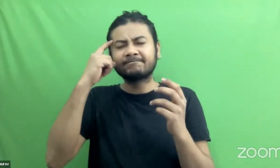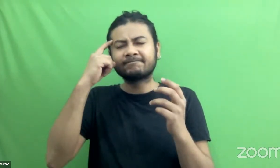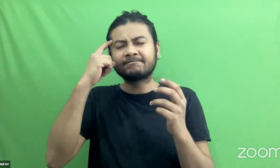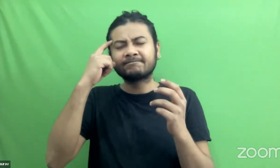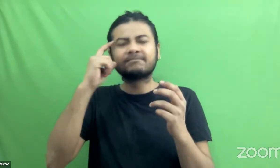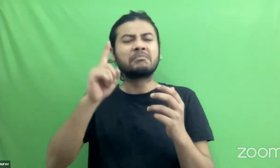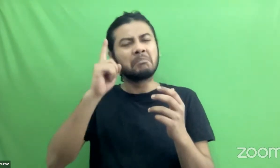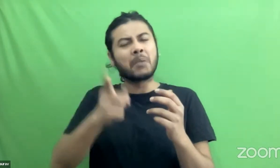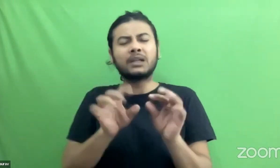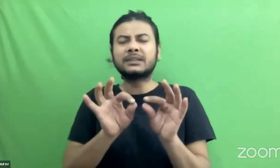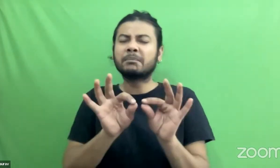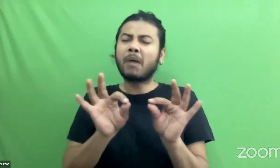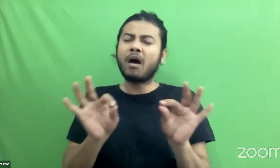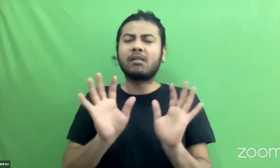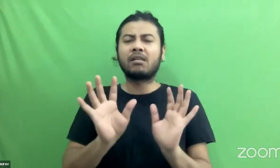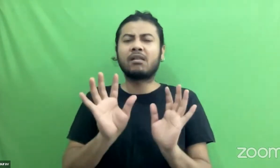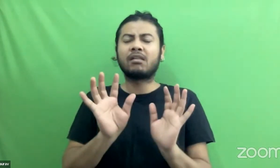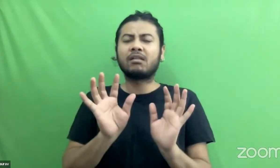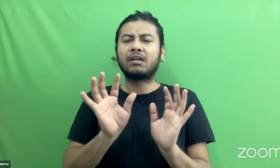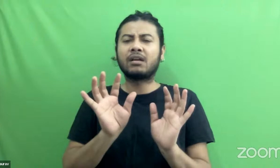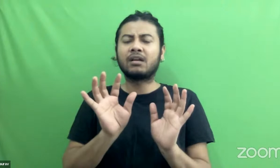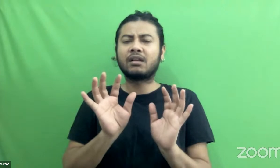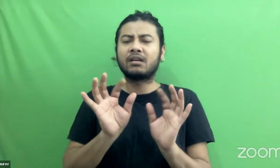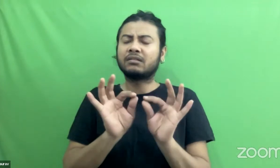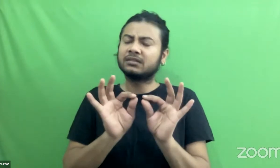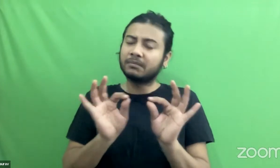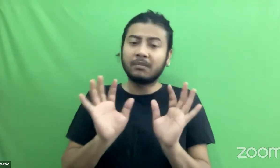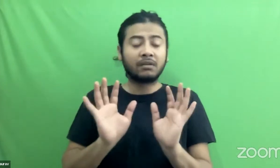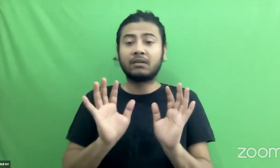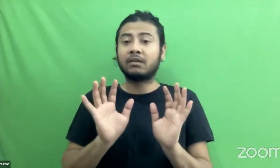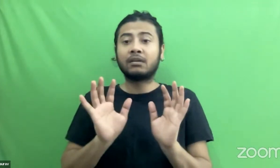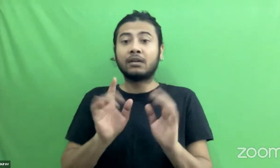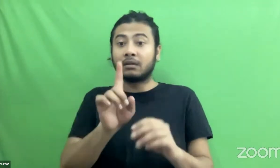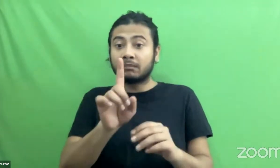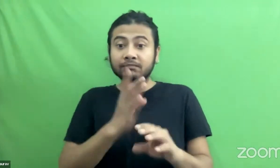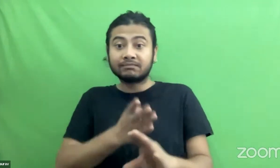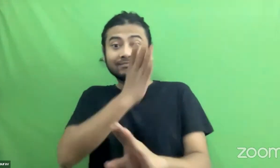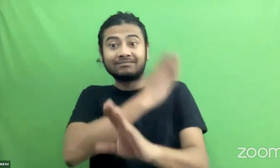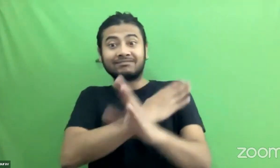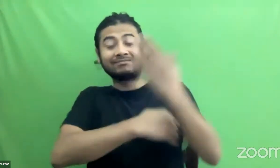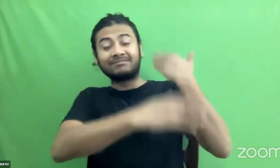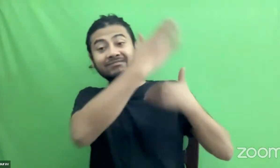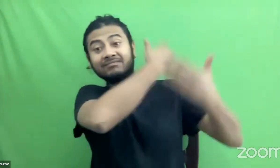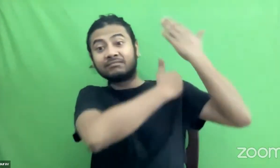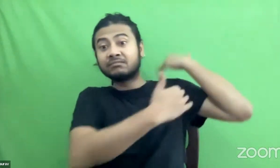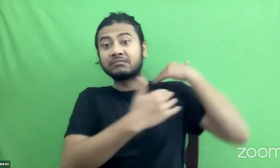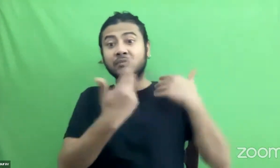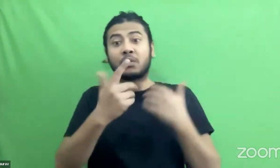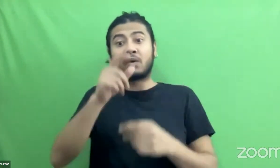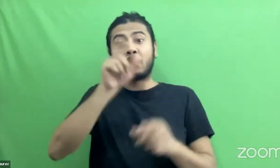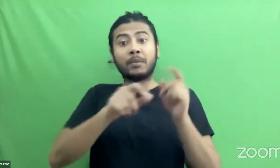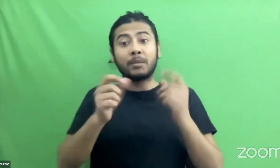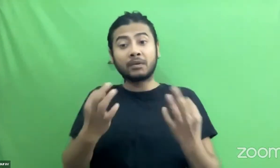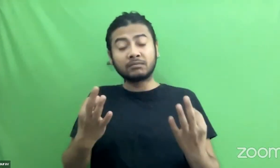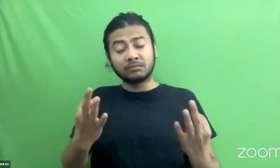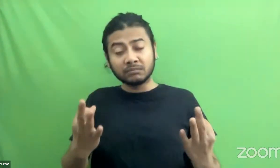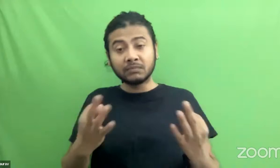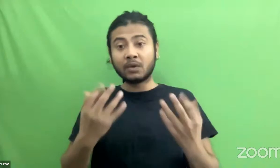attain liberation through very elaborate temple worship or very